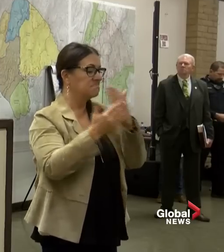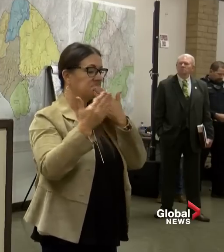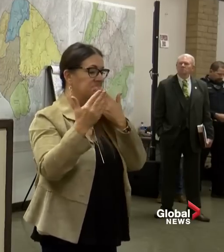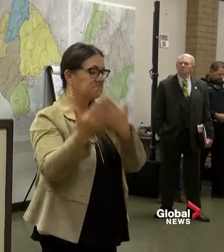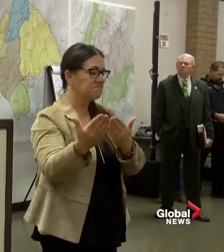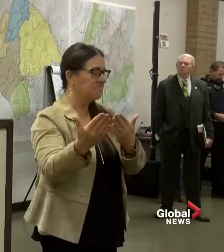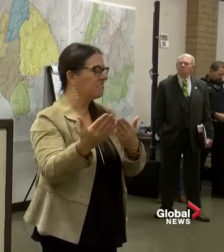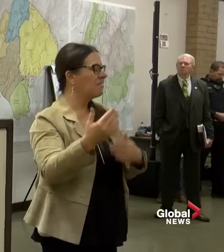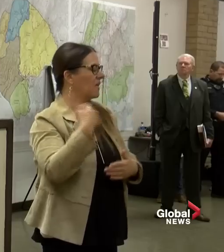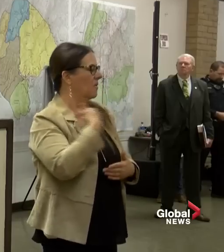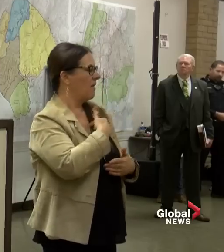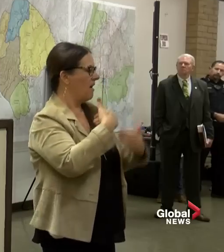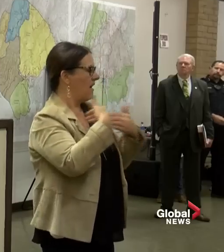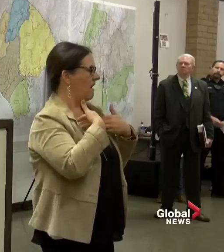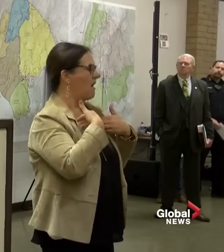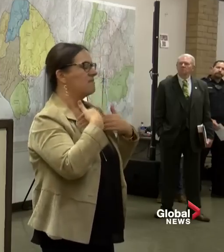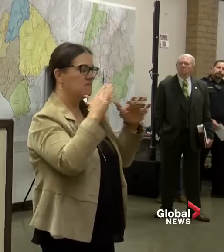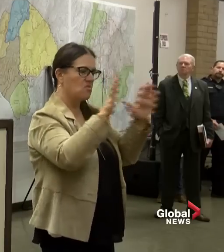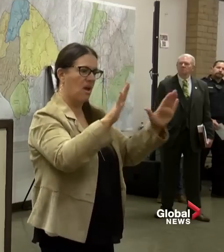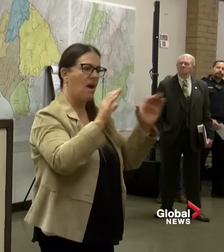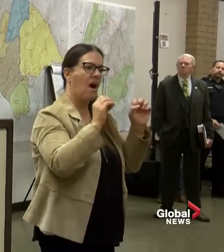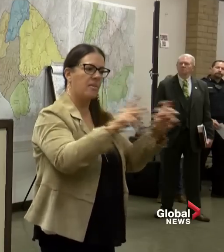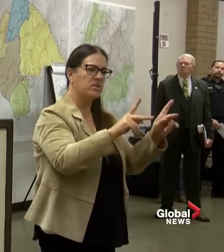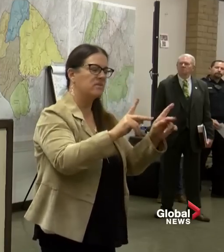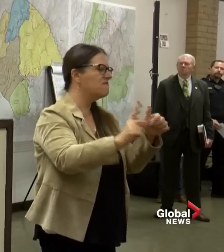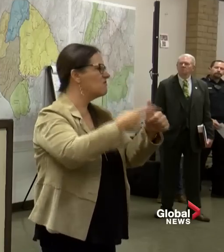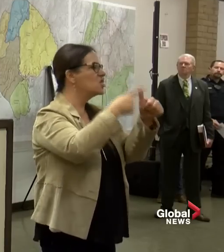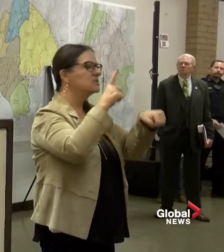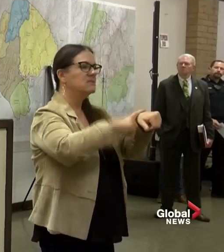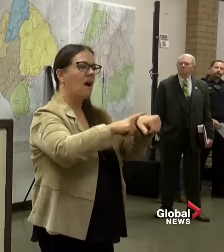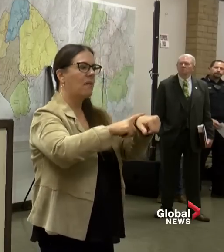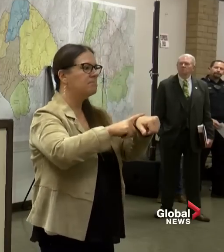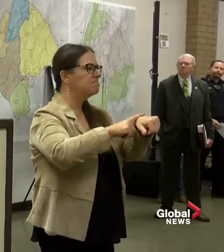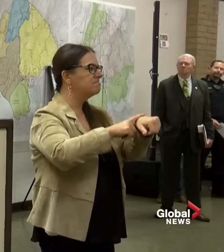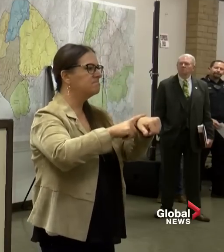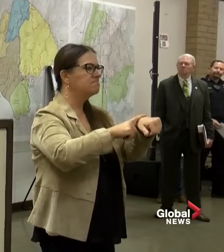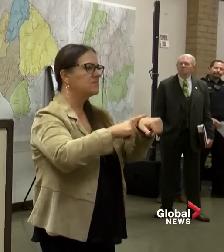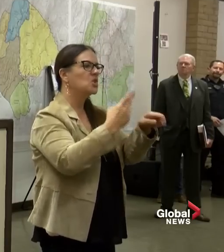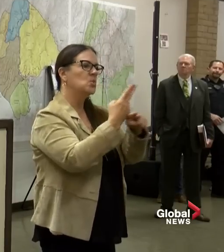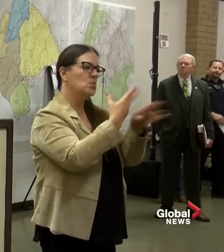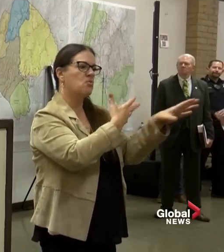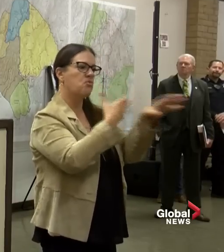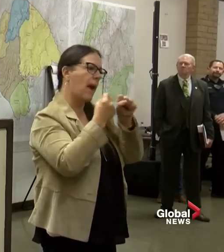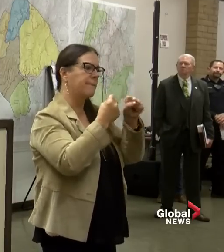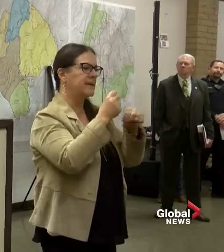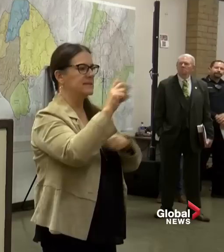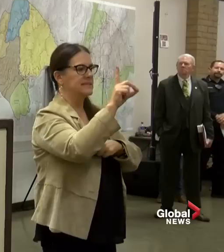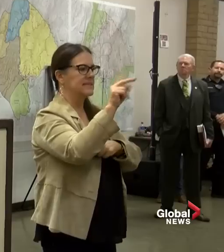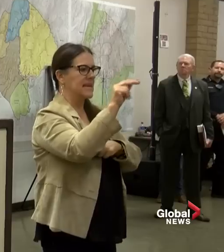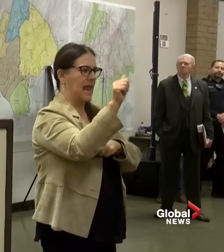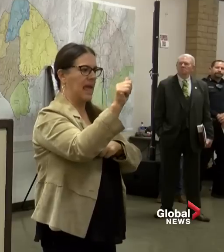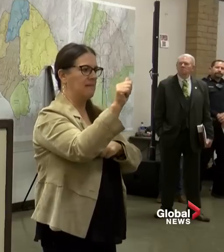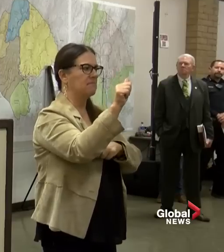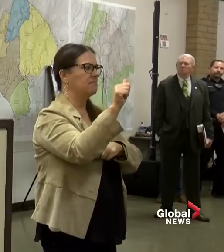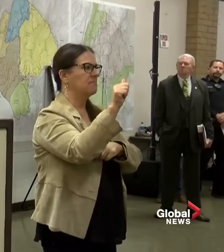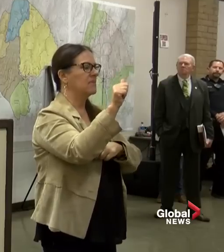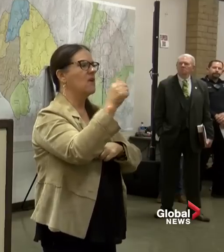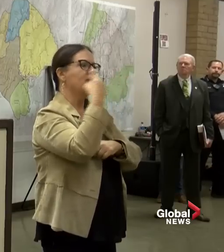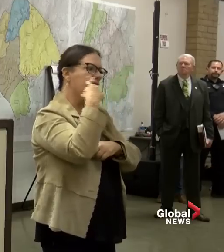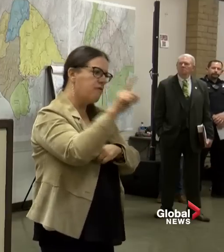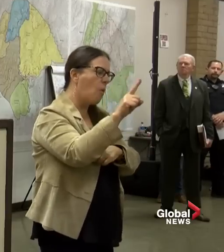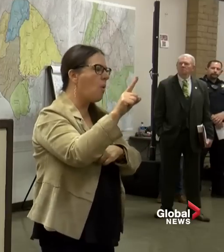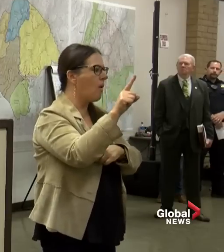we have had an opportunity here to, for the first time ever, use rapid DNA in a mass casualty